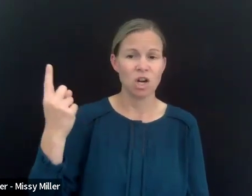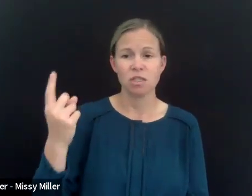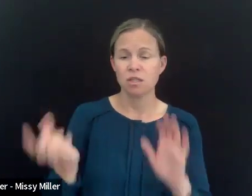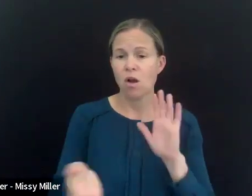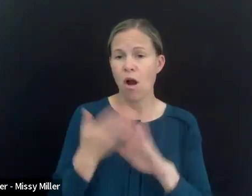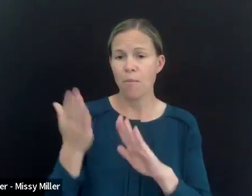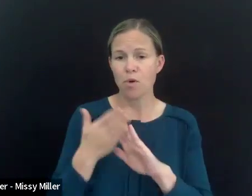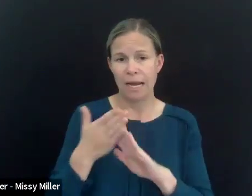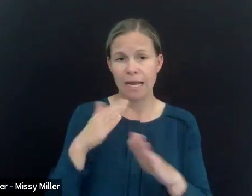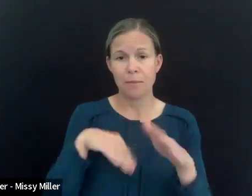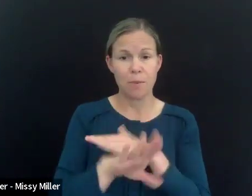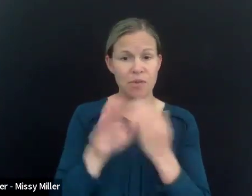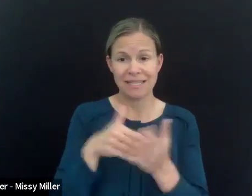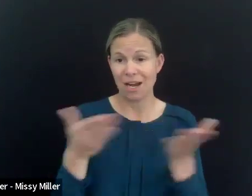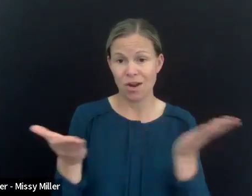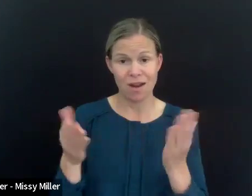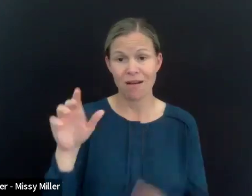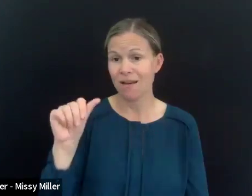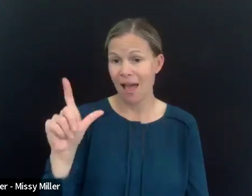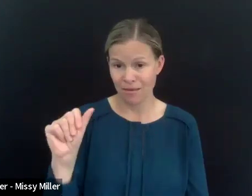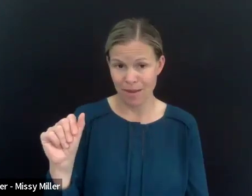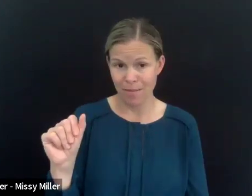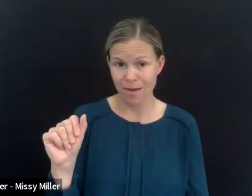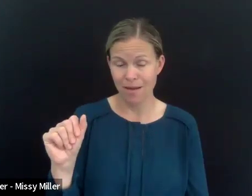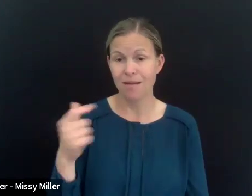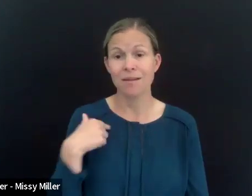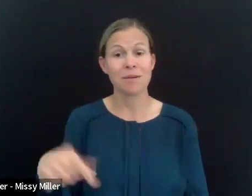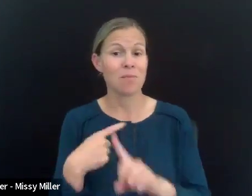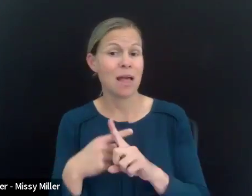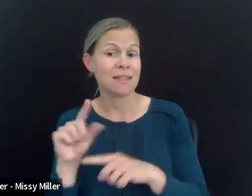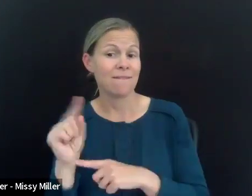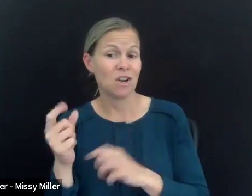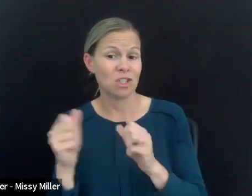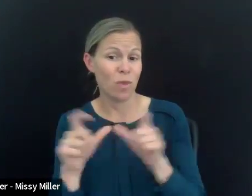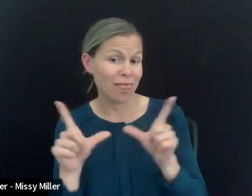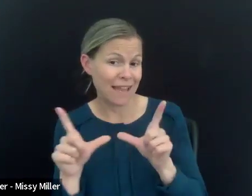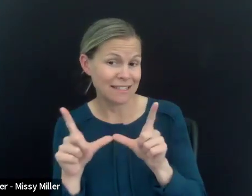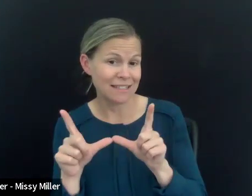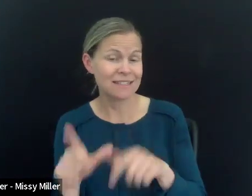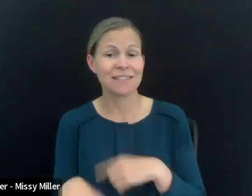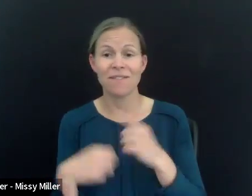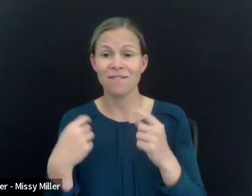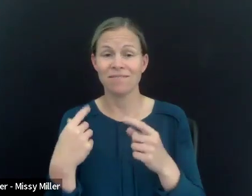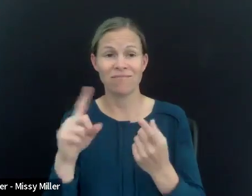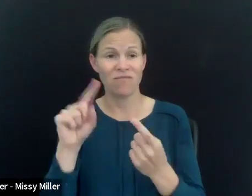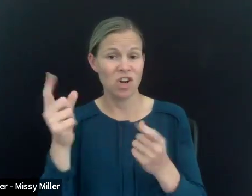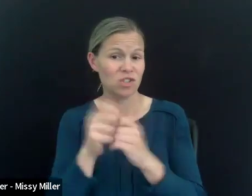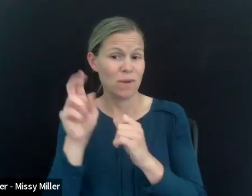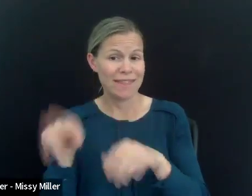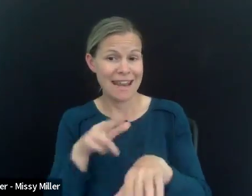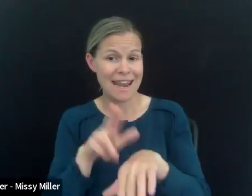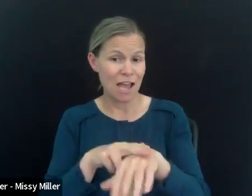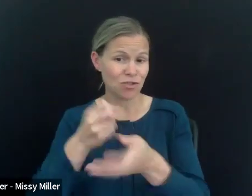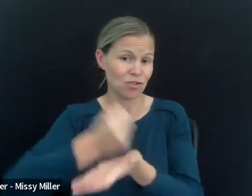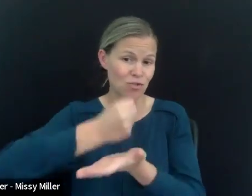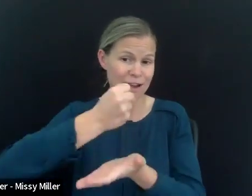center here in Alabama, and we've also been the first to be licensed and now nationally accredited. We have done